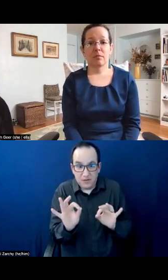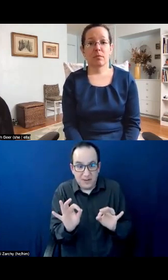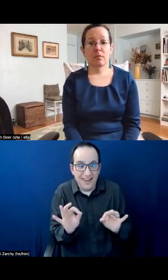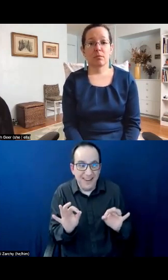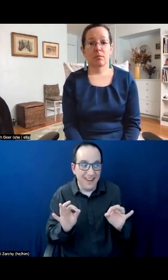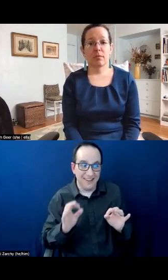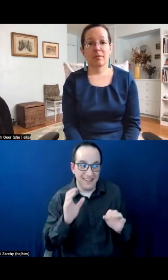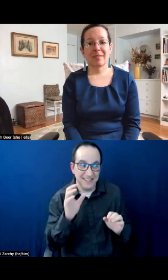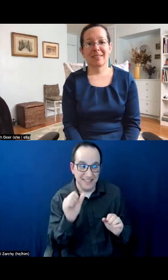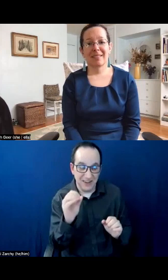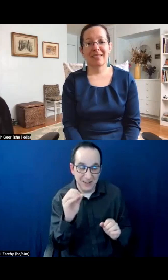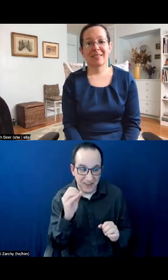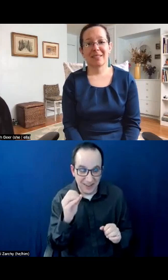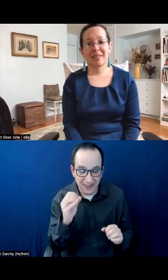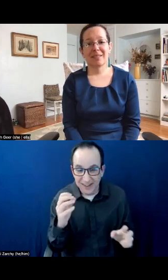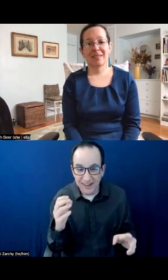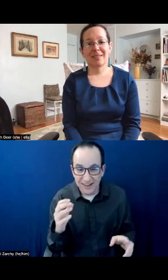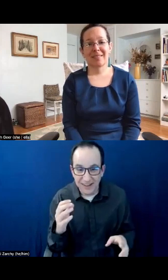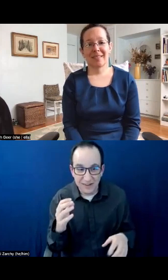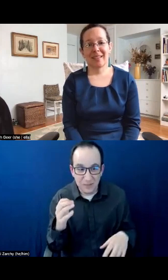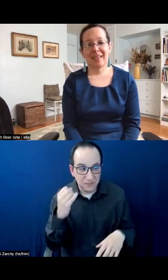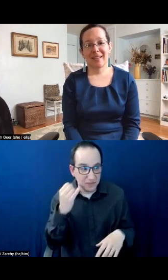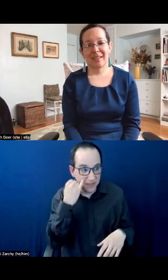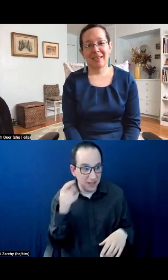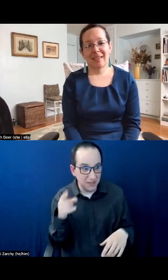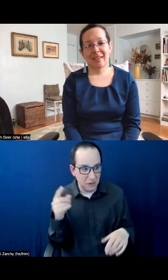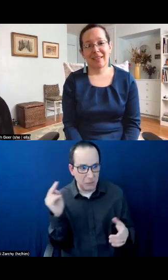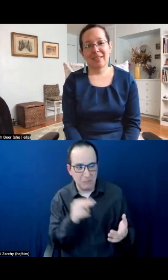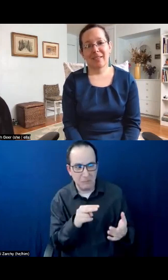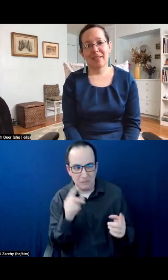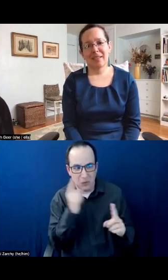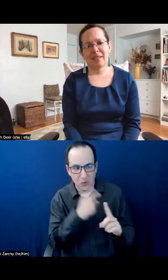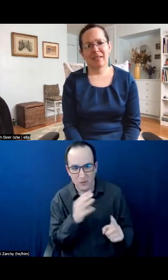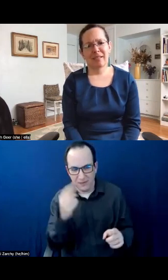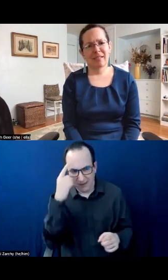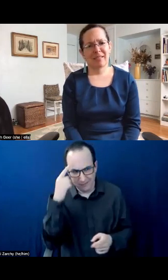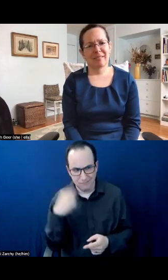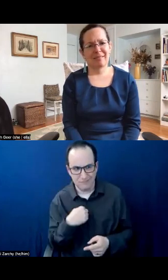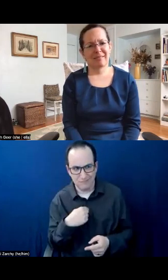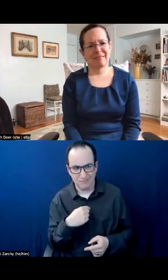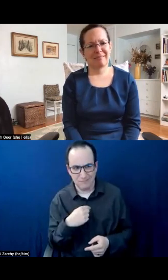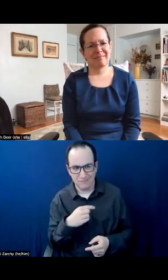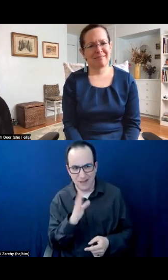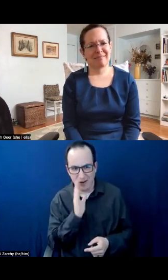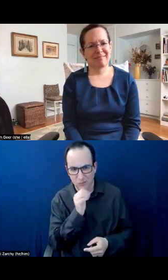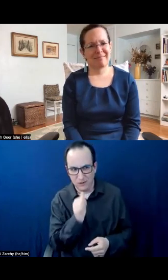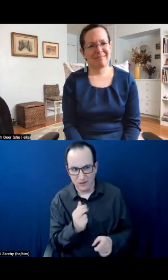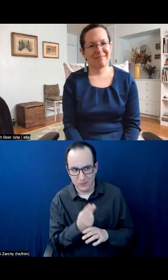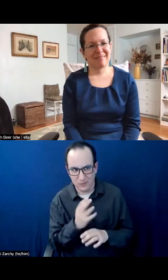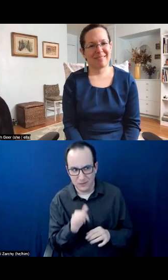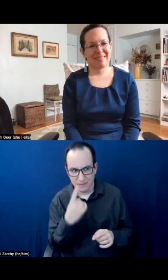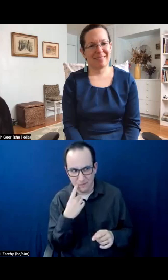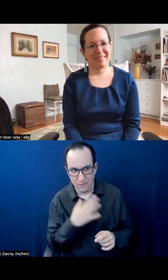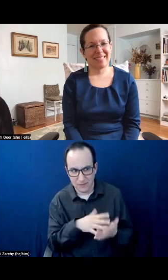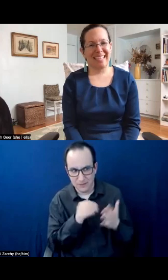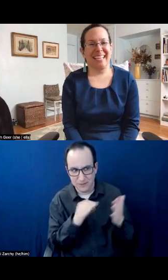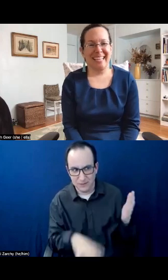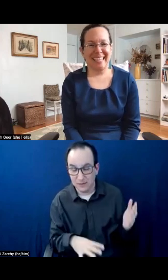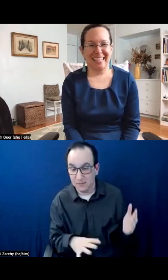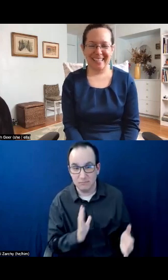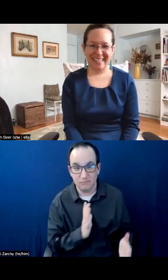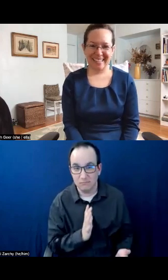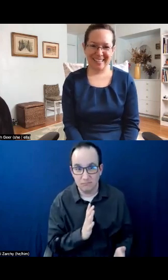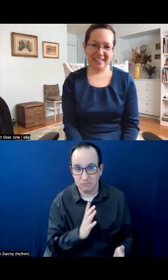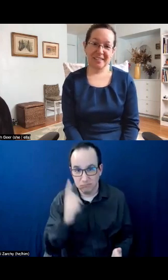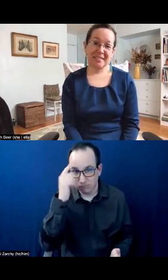because obviously I'm not perfect. So if you're looking at this and at this goal and think,